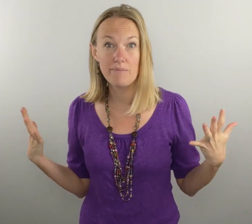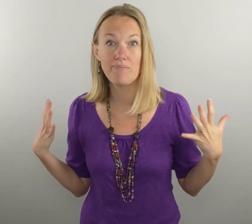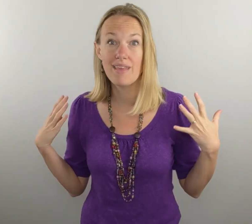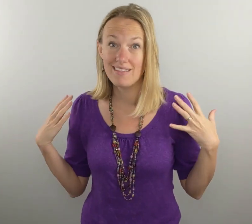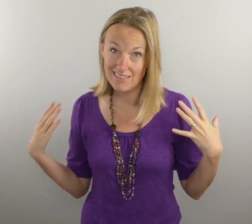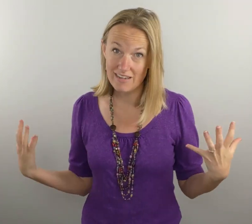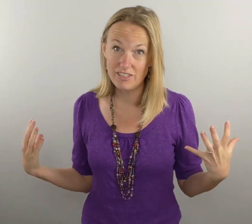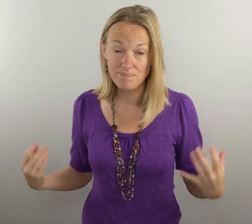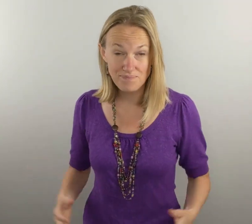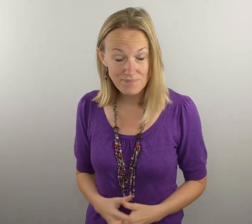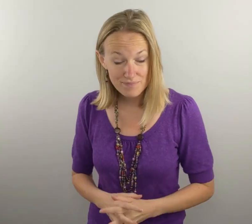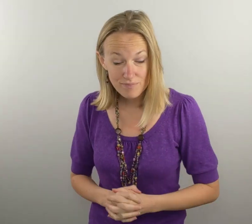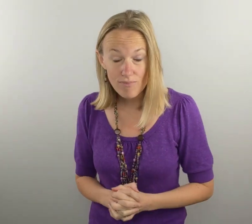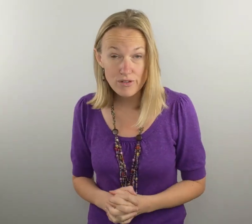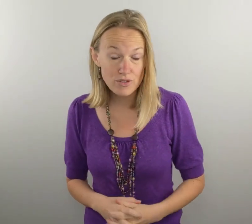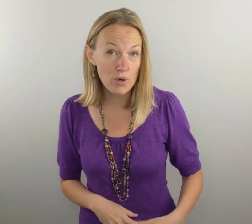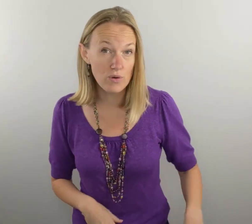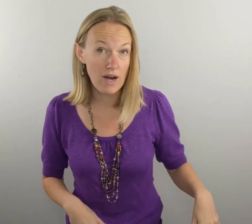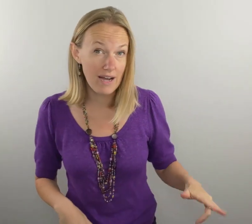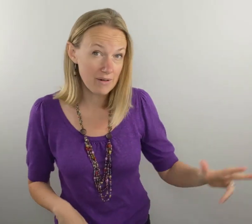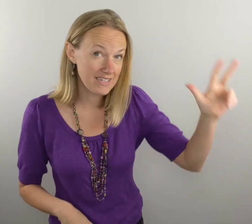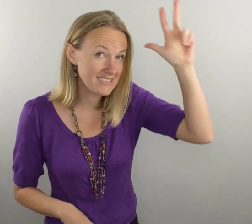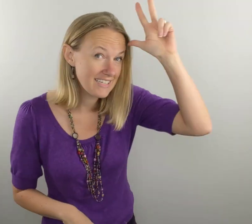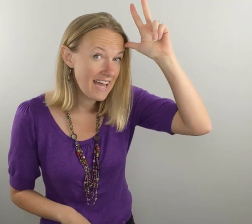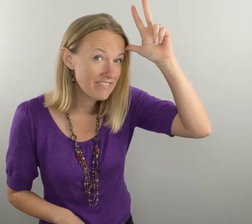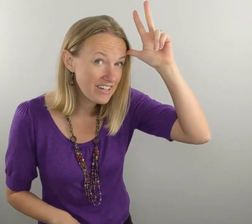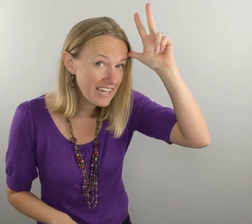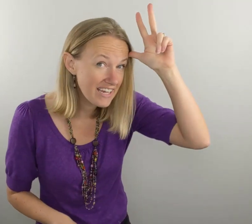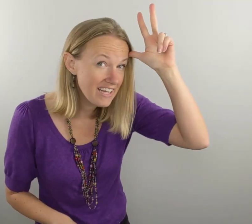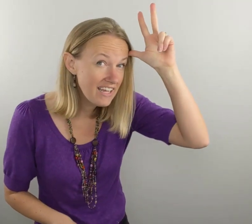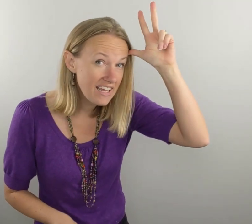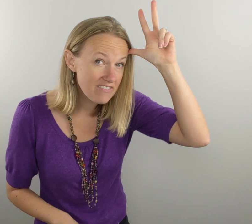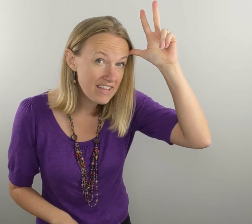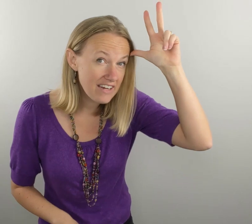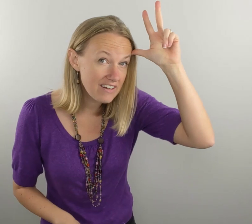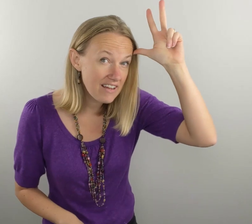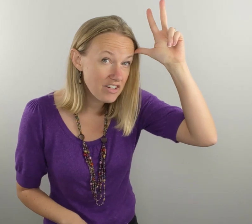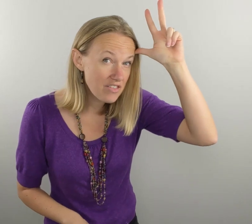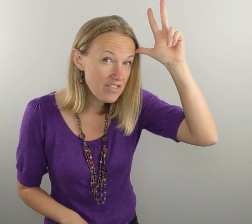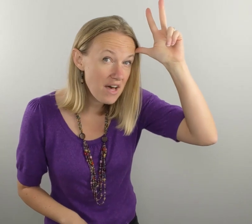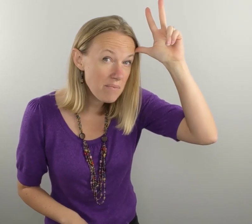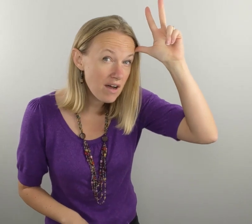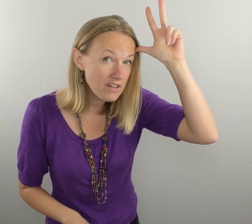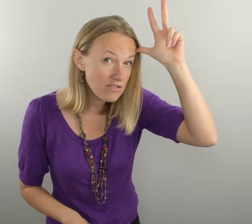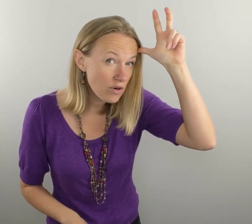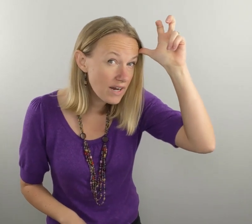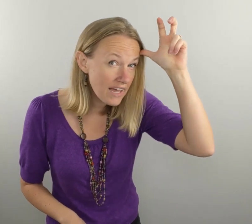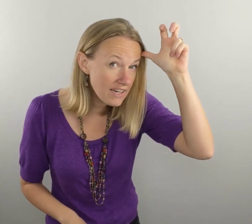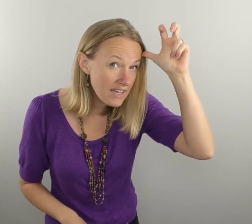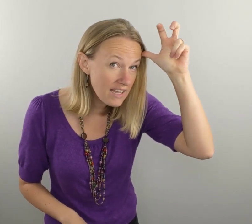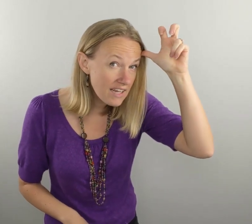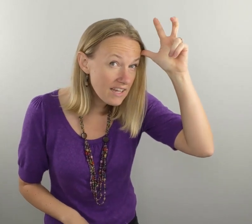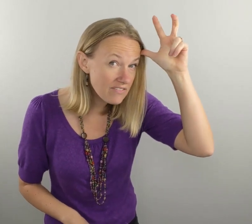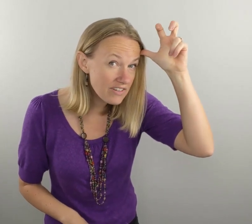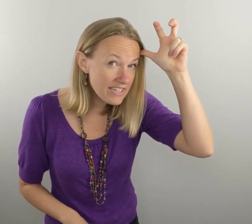from the devil. So we're going to sign that for he, and for that you're going to have your thumb on your forehead, and for